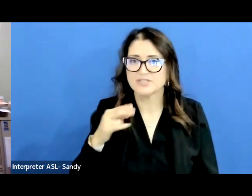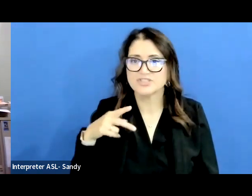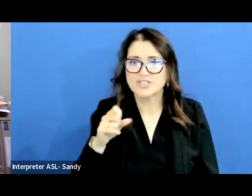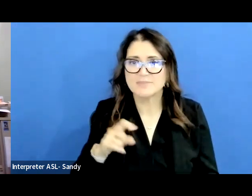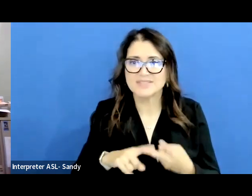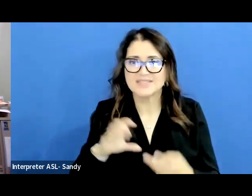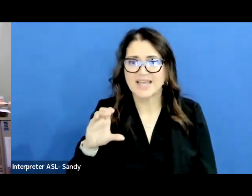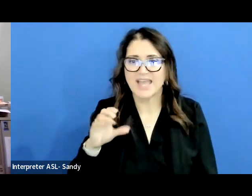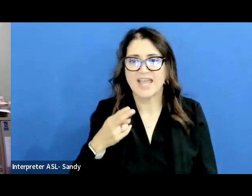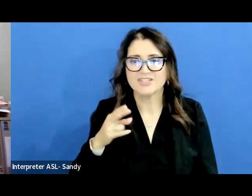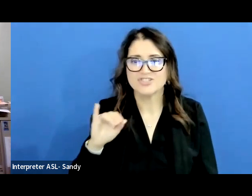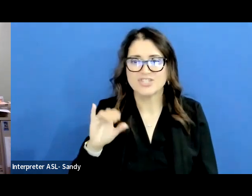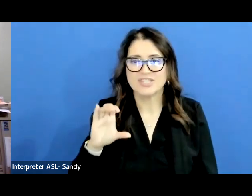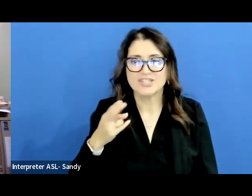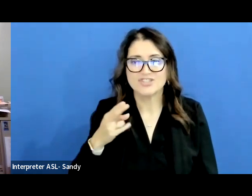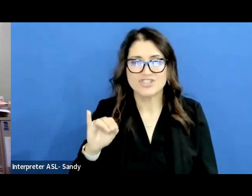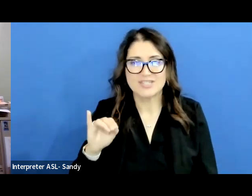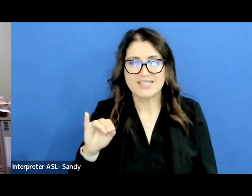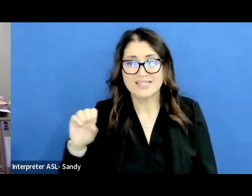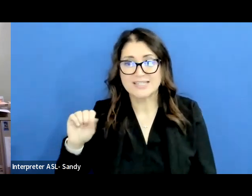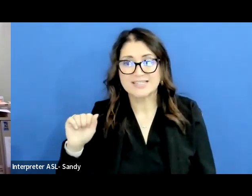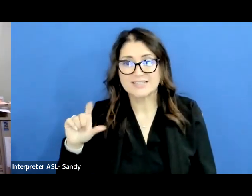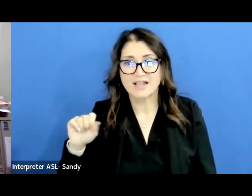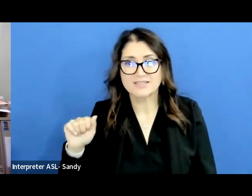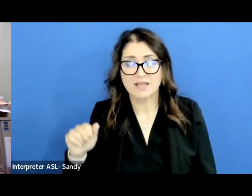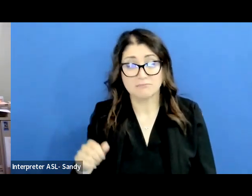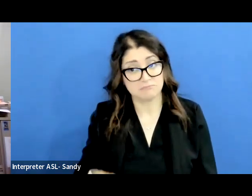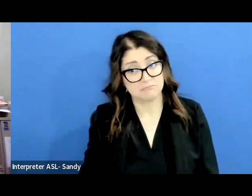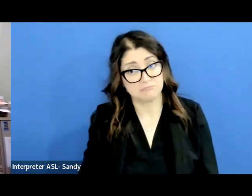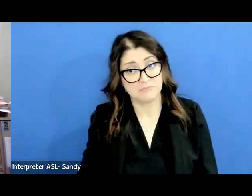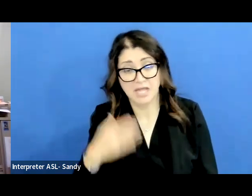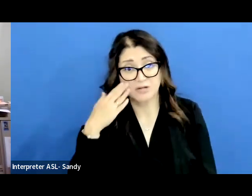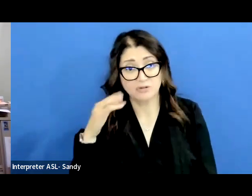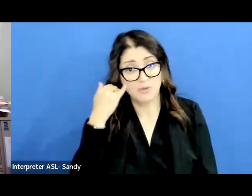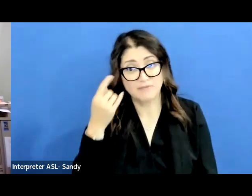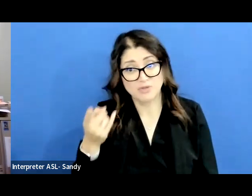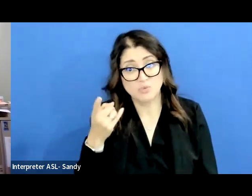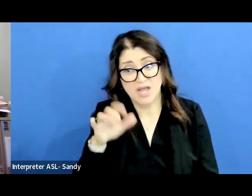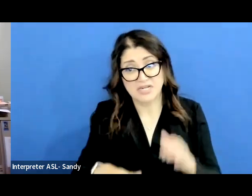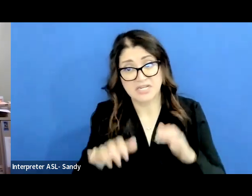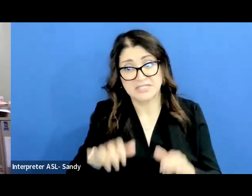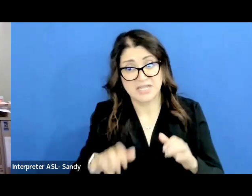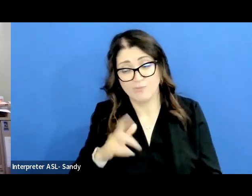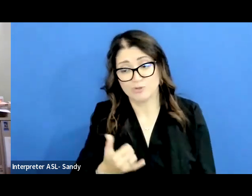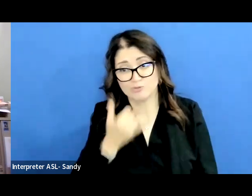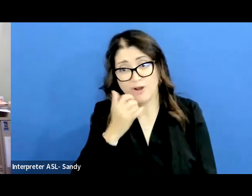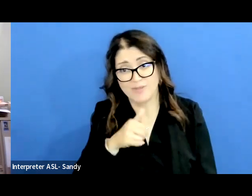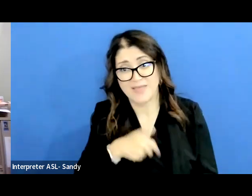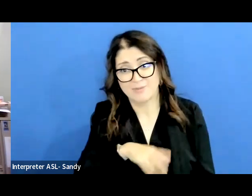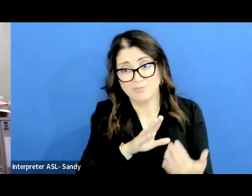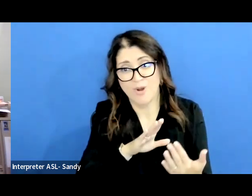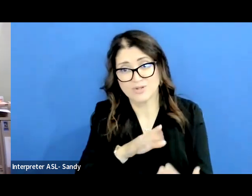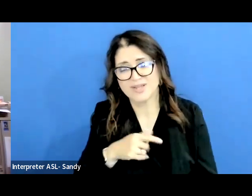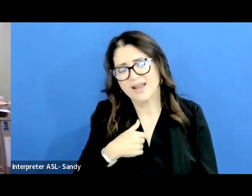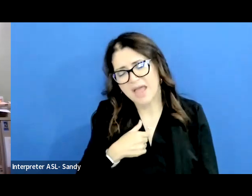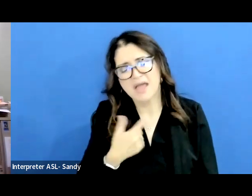salsa. I don't know if anybody, you want to type in the chat box what you can see wrong with that approach. It kind of made